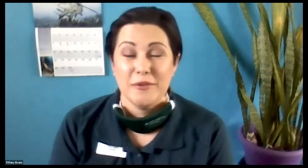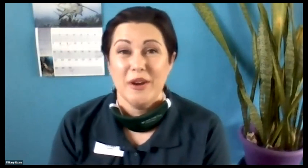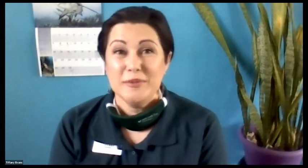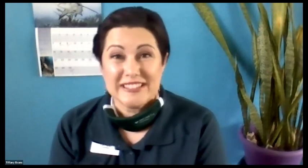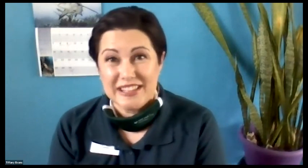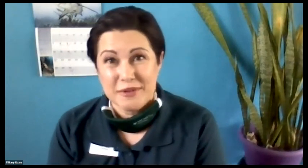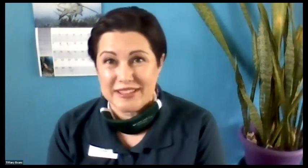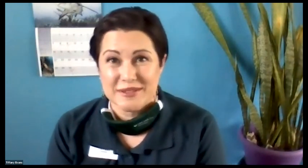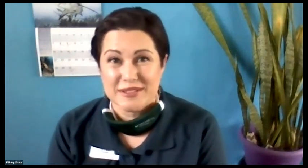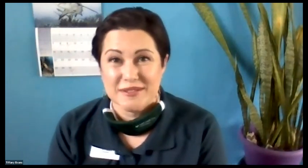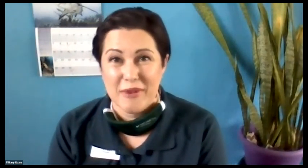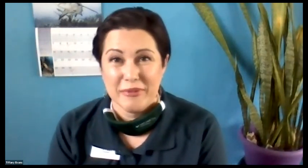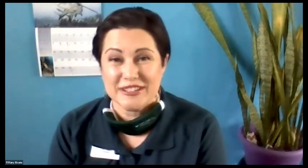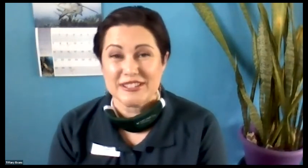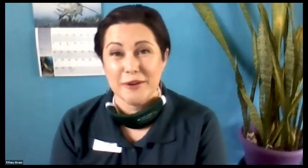hope to see you at the zoo soon. Remember to just go on our